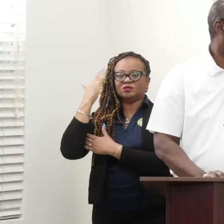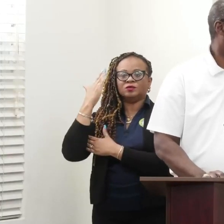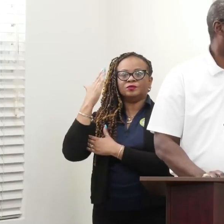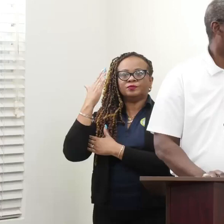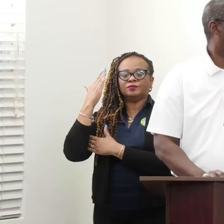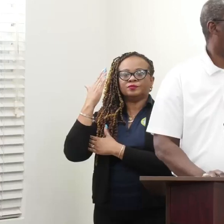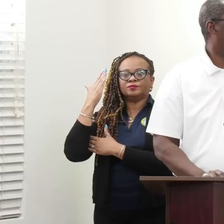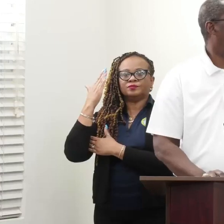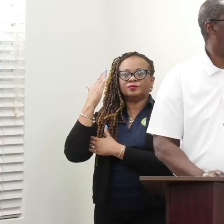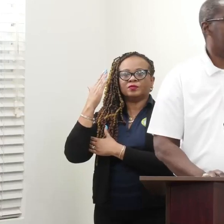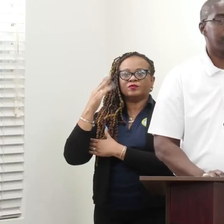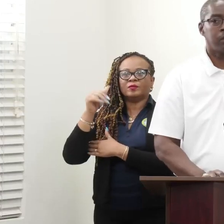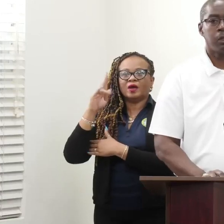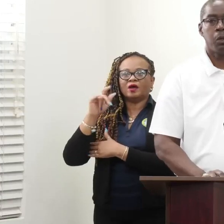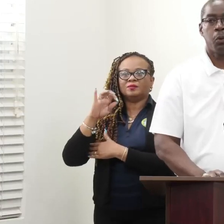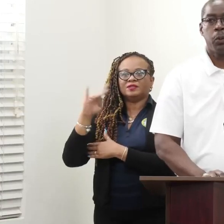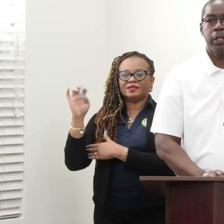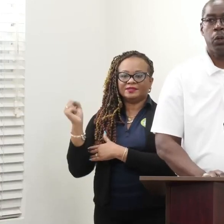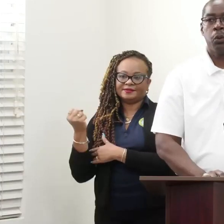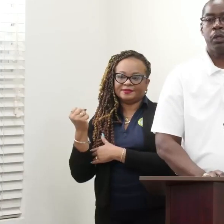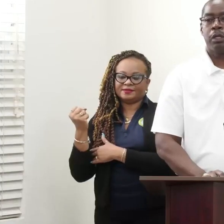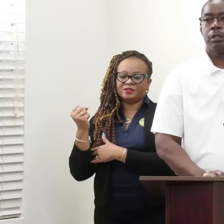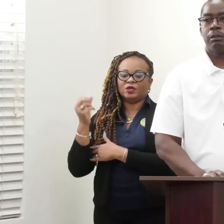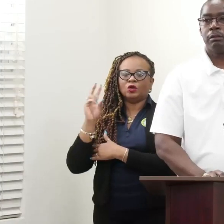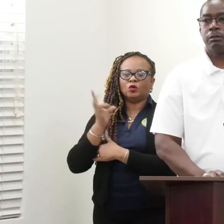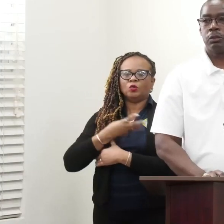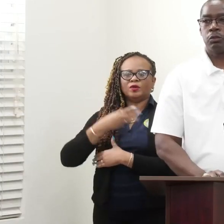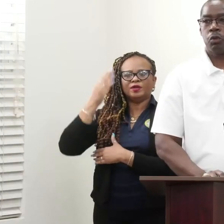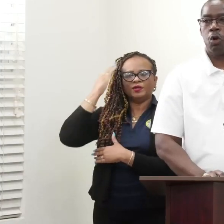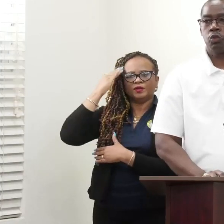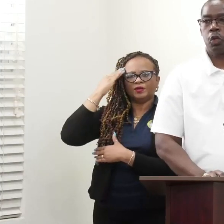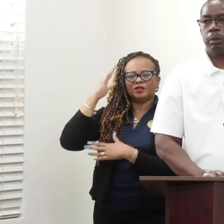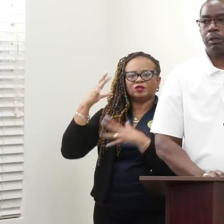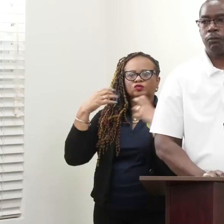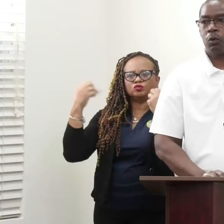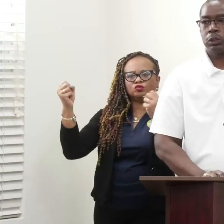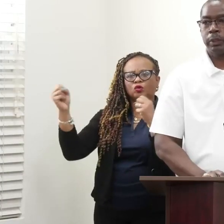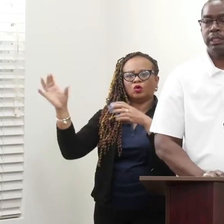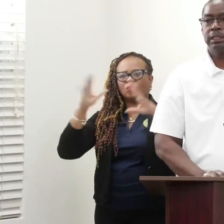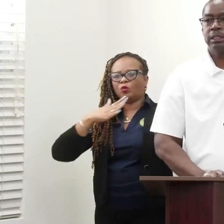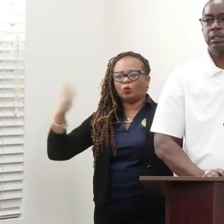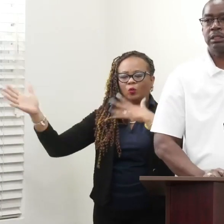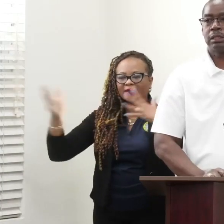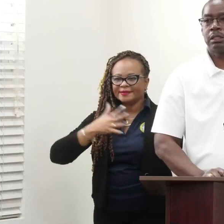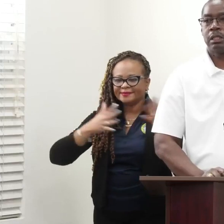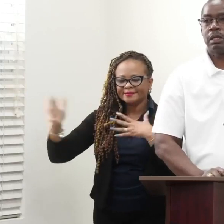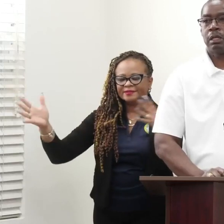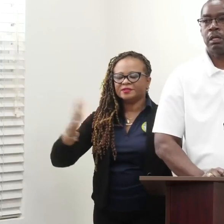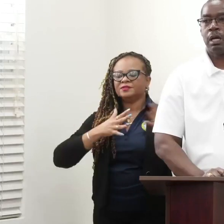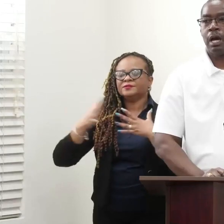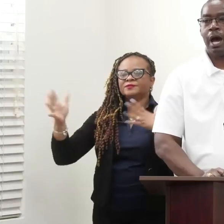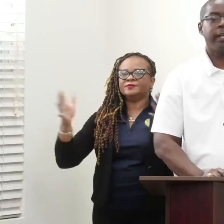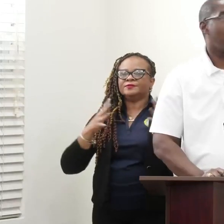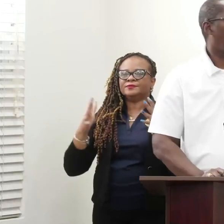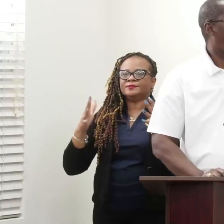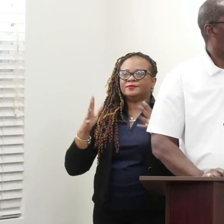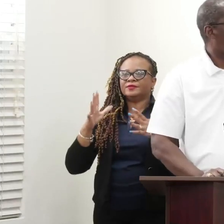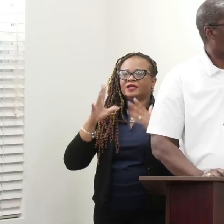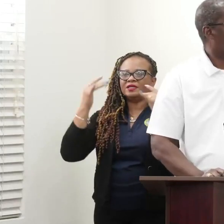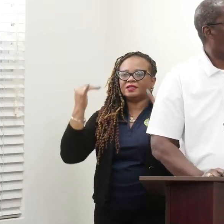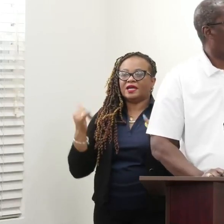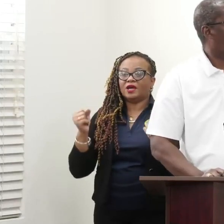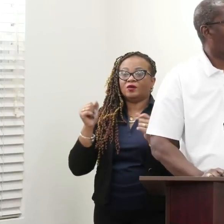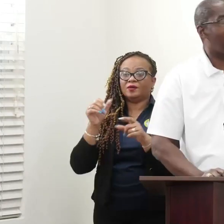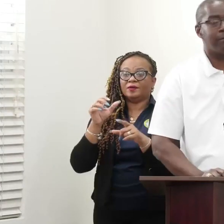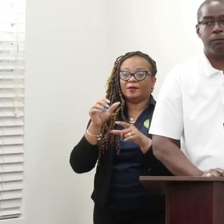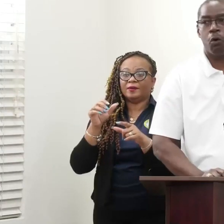our earlier Met updates, we know the strong tropical force winds are now